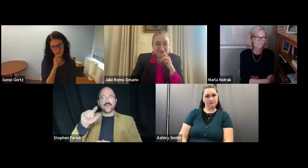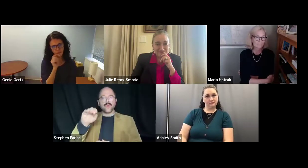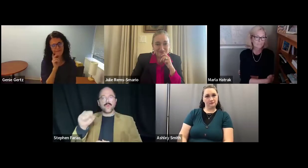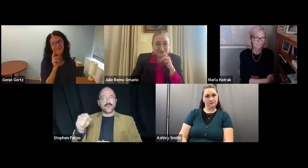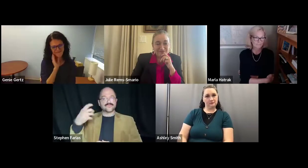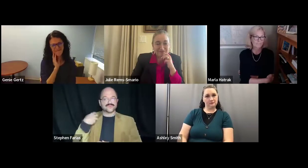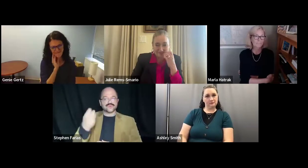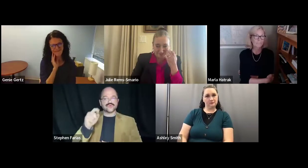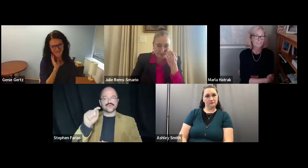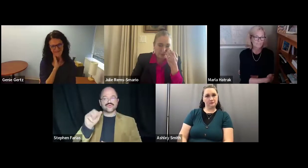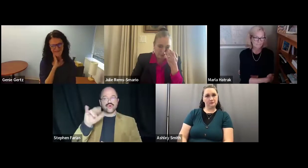them.